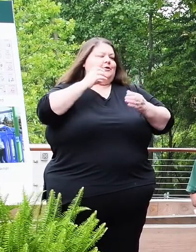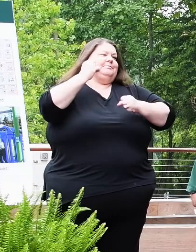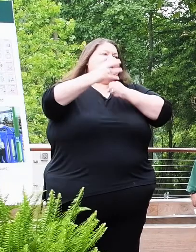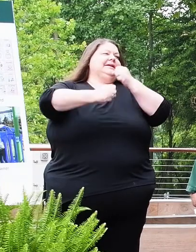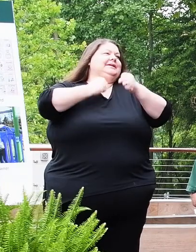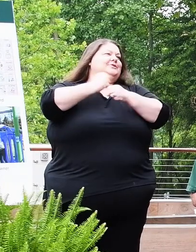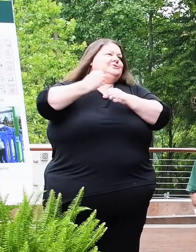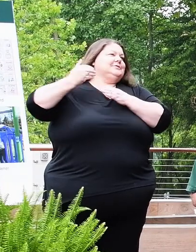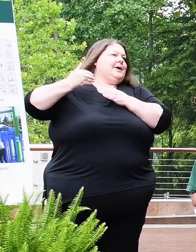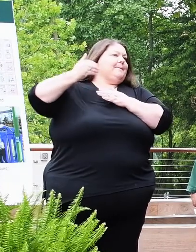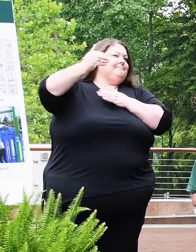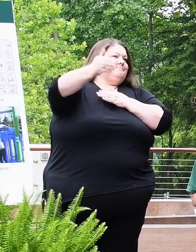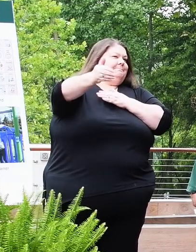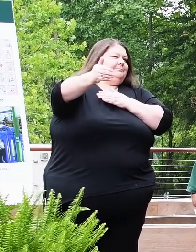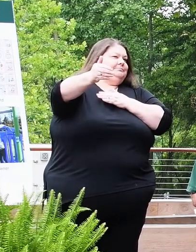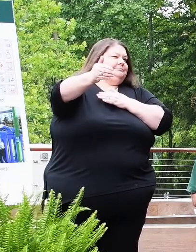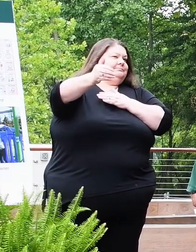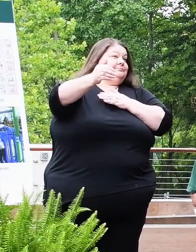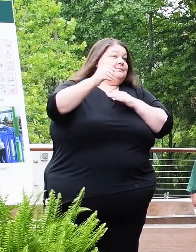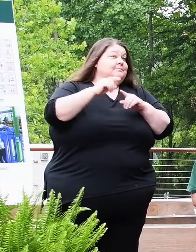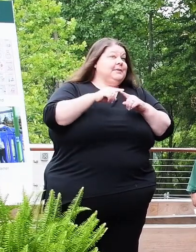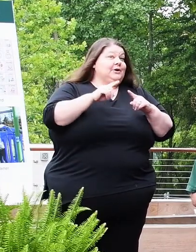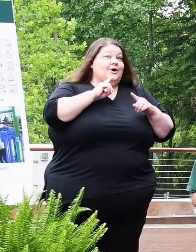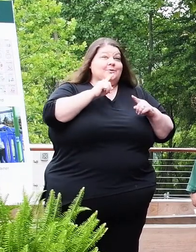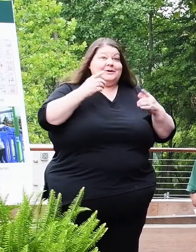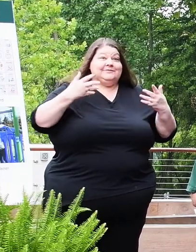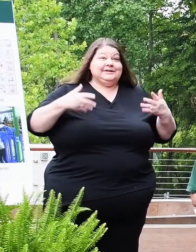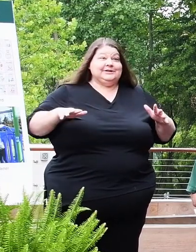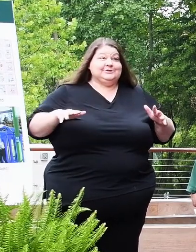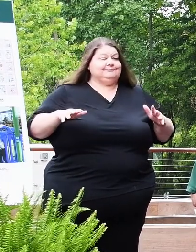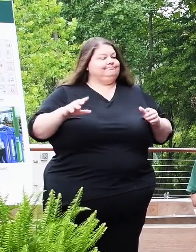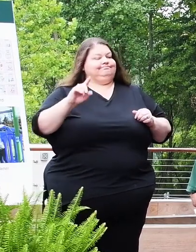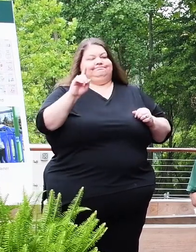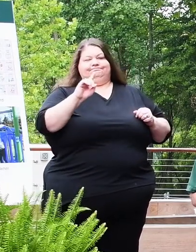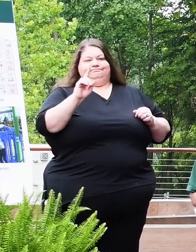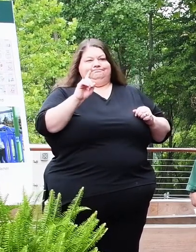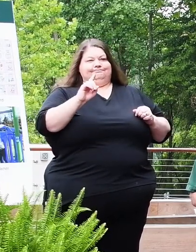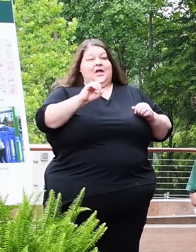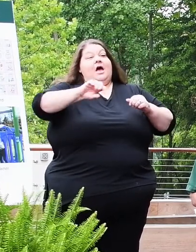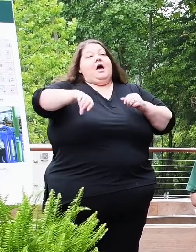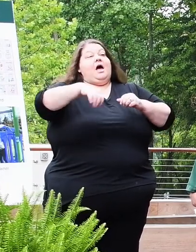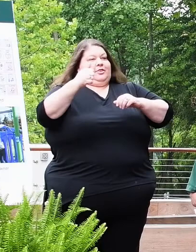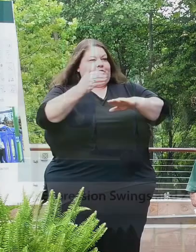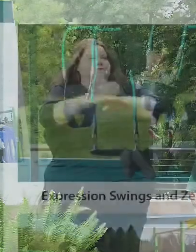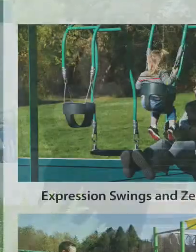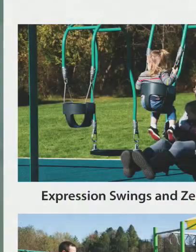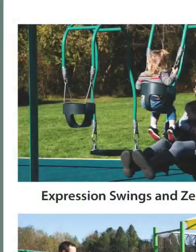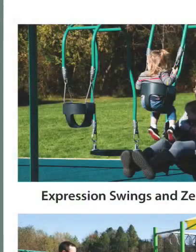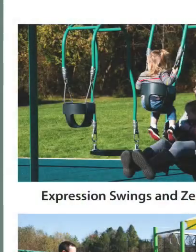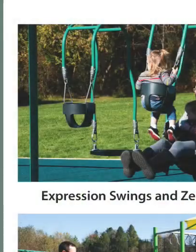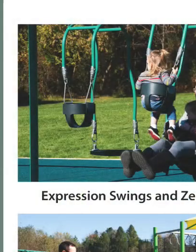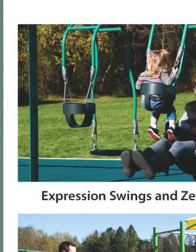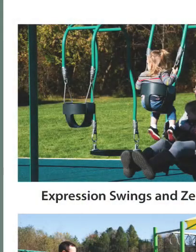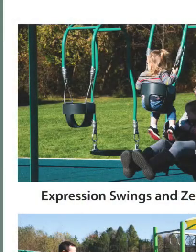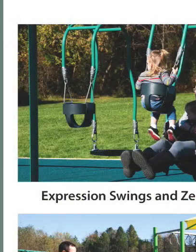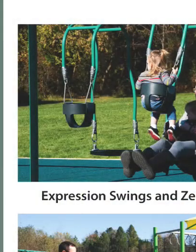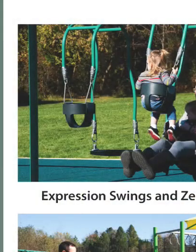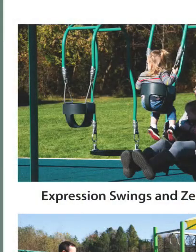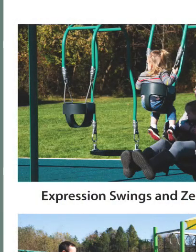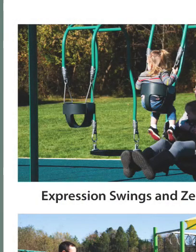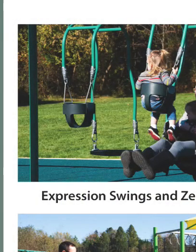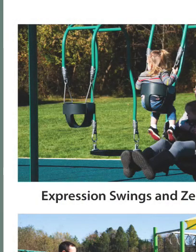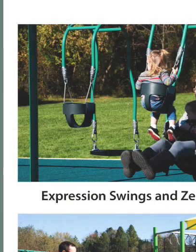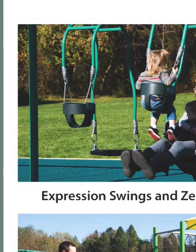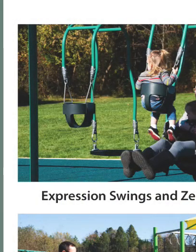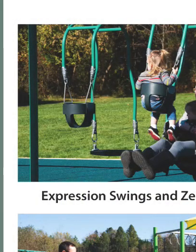But we're not done. Other improvements in Centennial are underway, including the planning of a